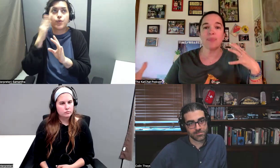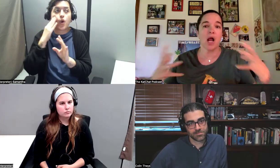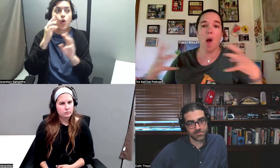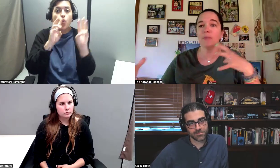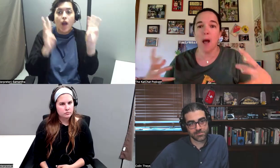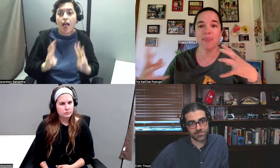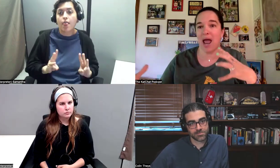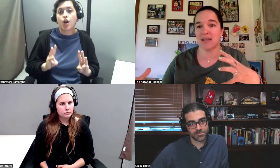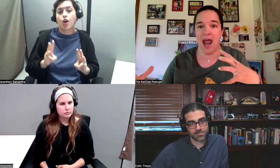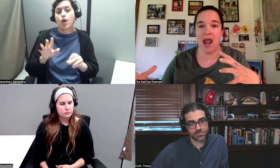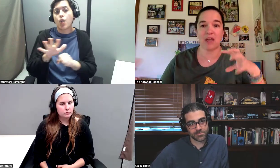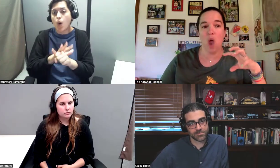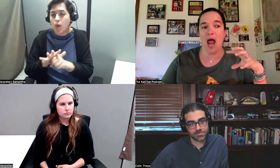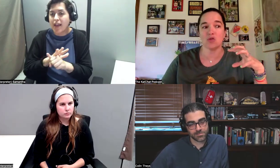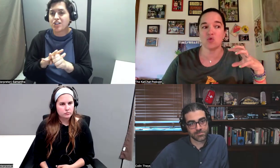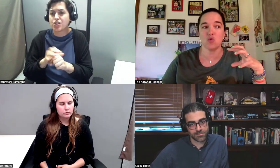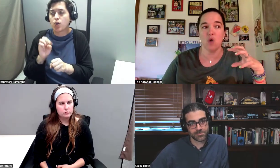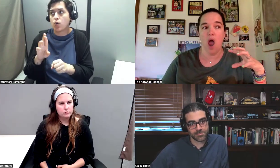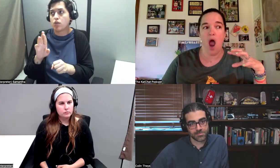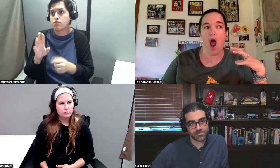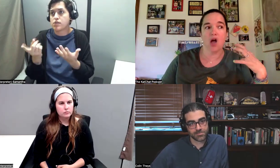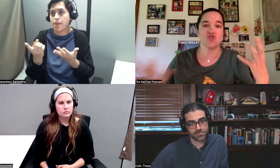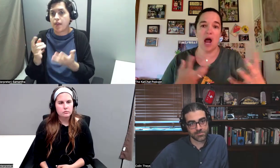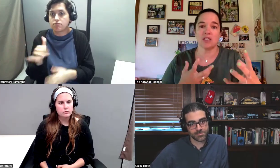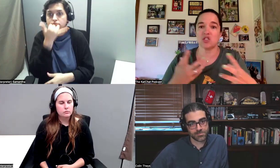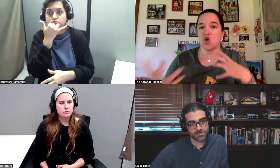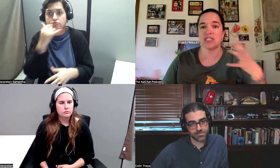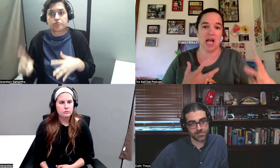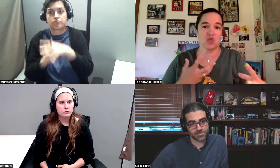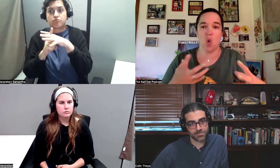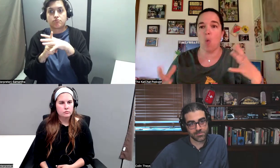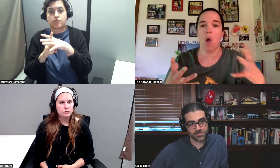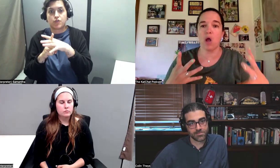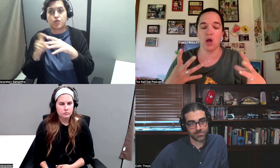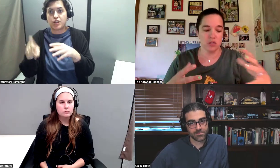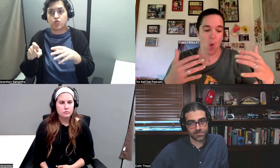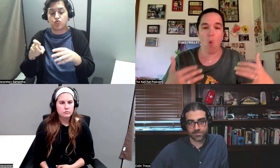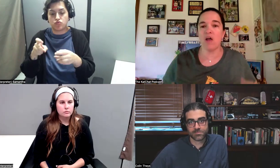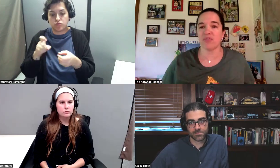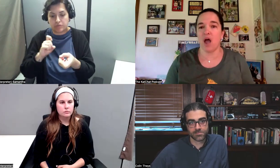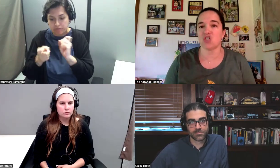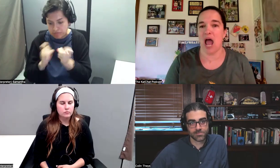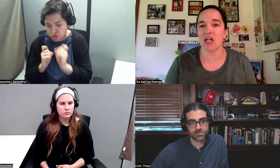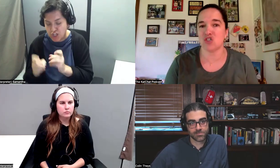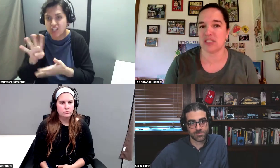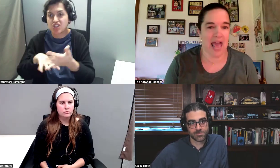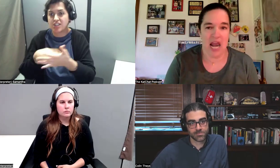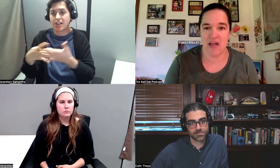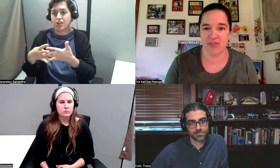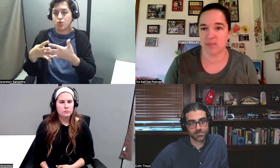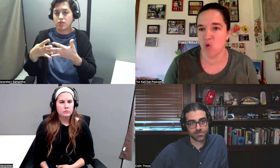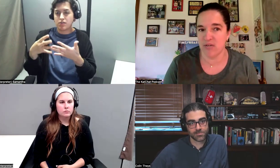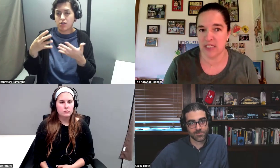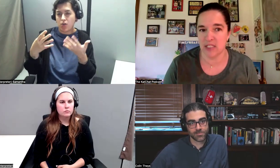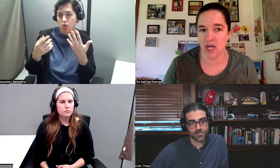or something comes up that day that you had to adjust your schedule? What were one of the challenges in